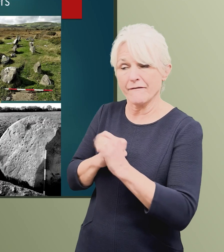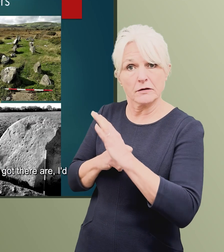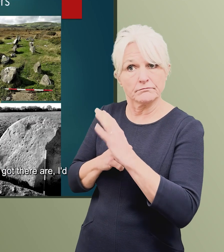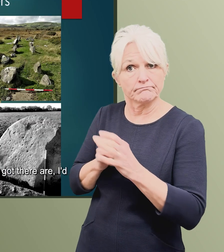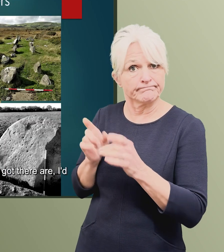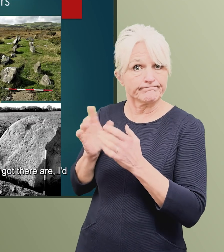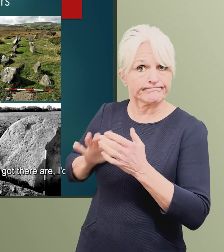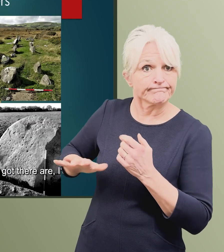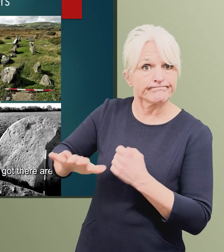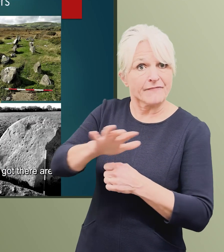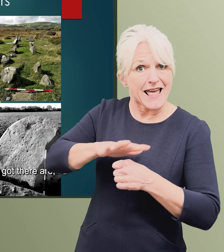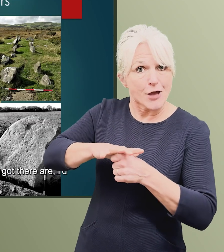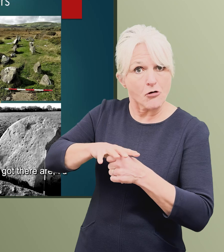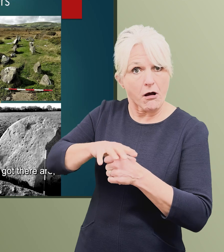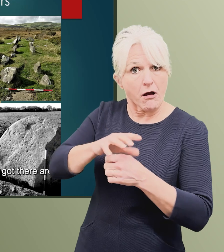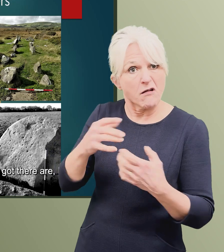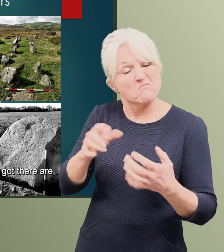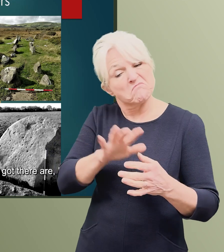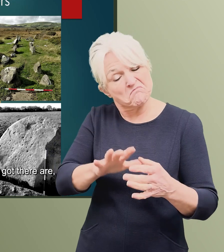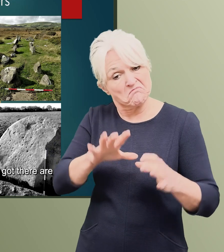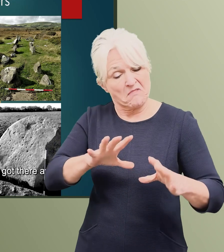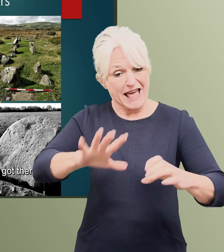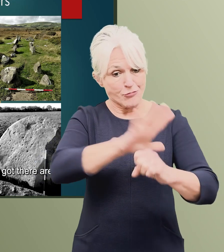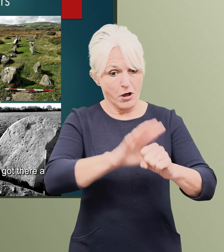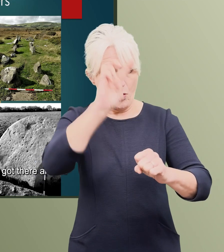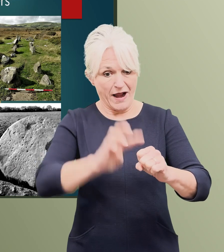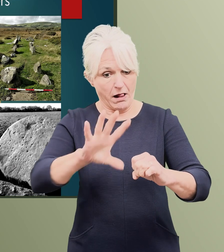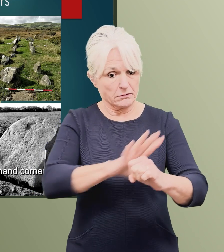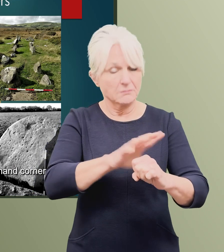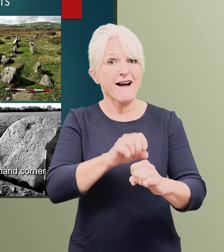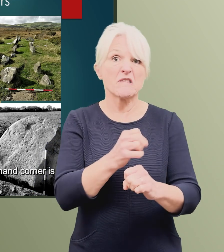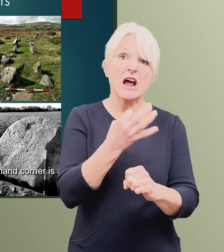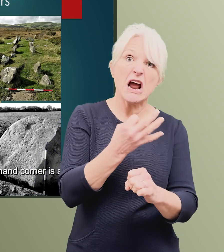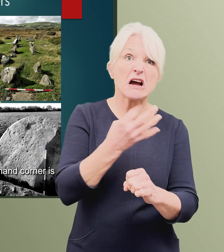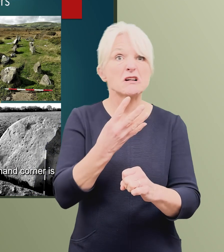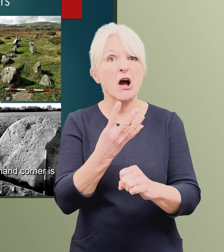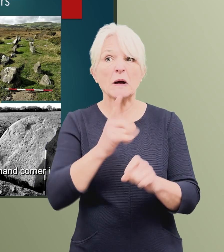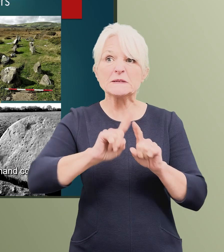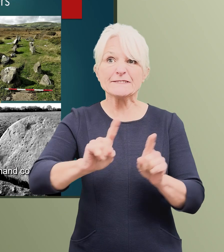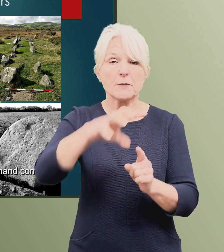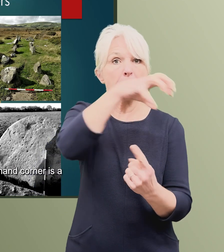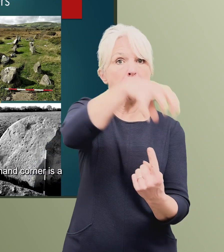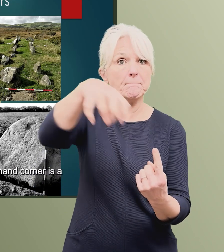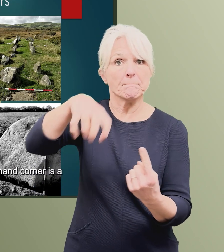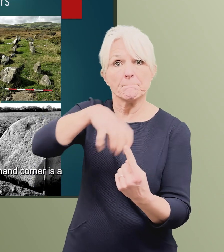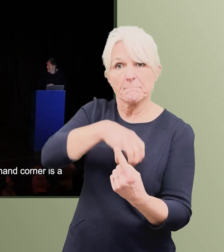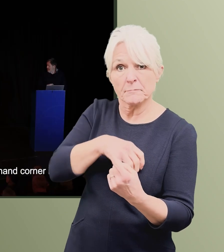Group, and what we've got there are, I say, 8 or 9 monuments. And I've included in the bottom